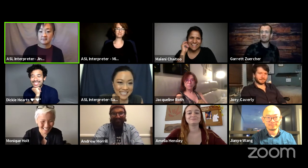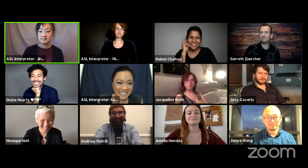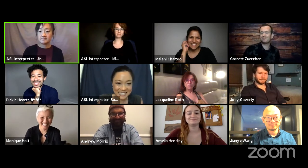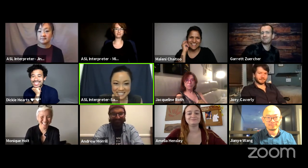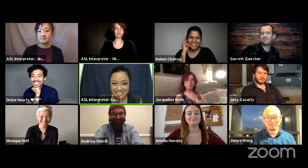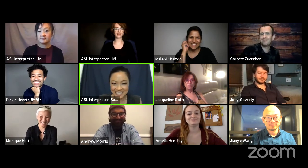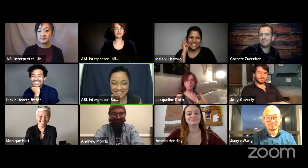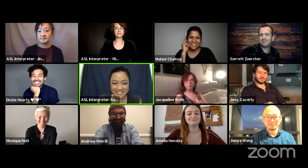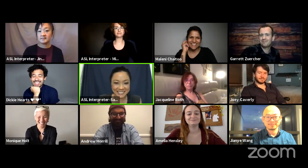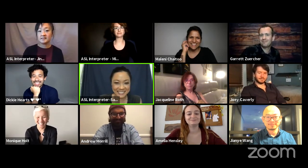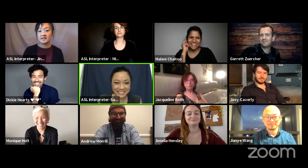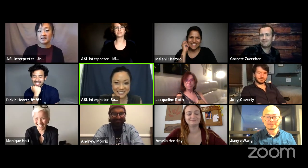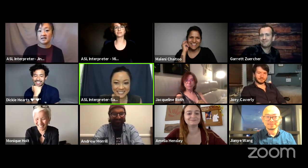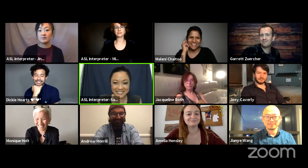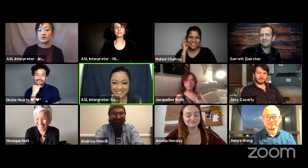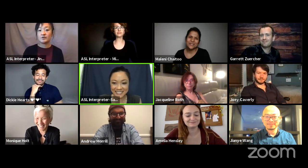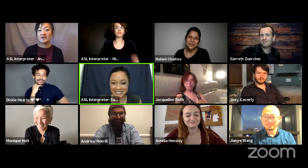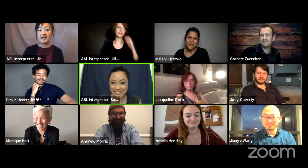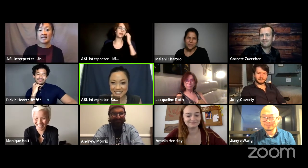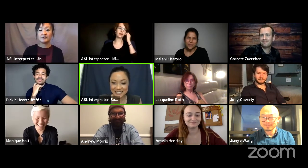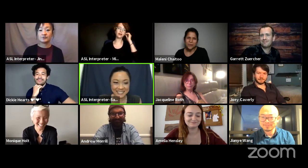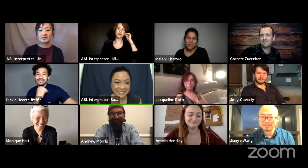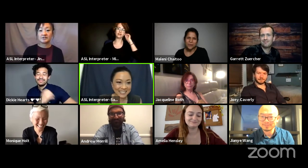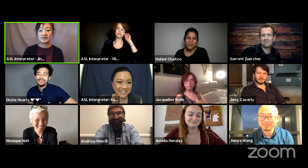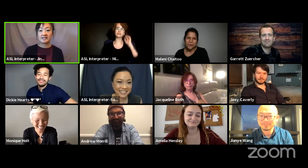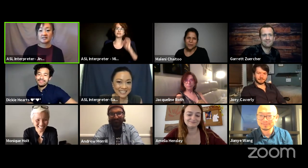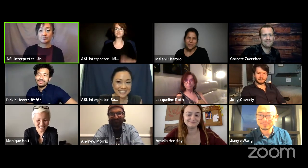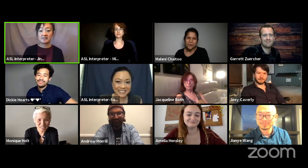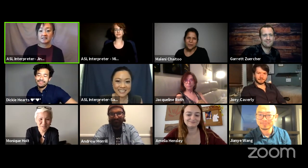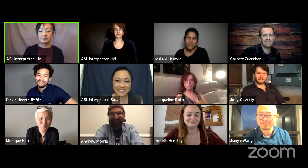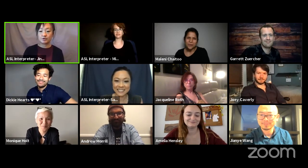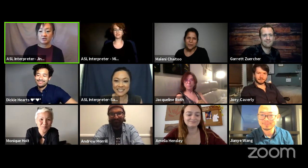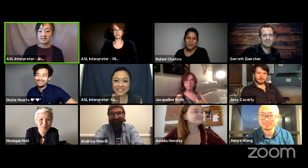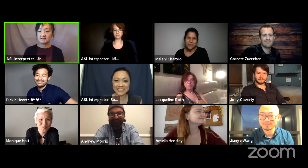Yes. And we do have Annie who's raised her hand. So please come join us.